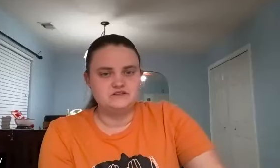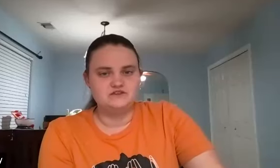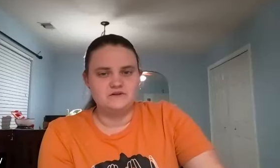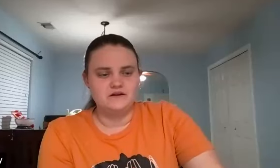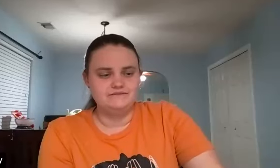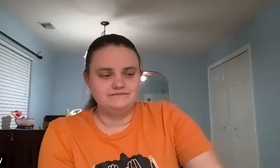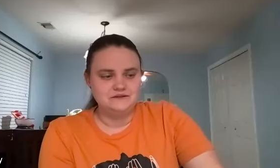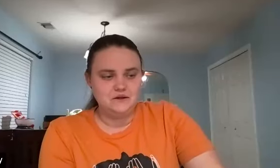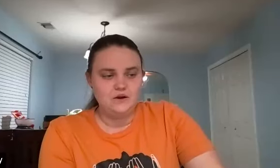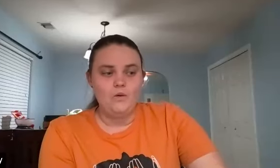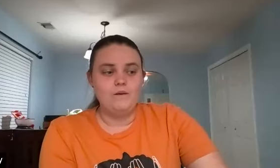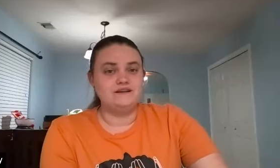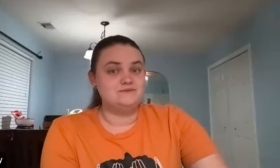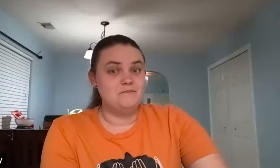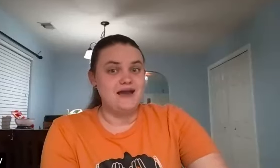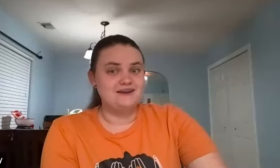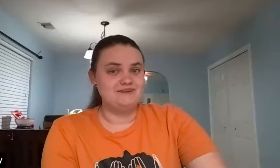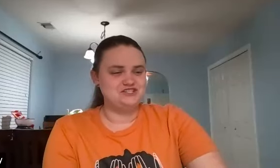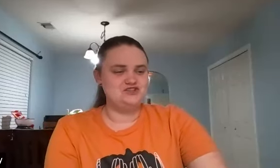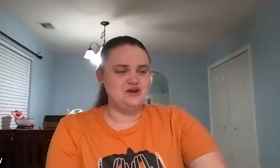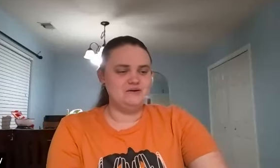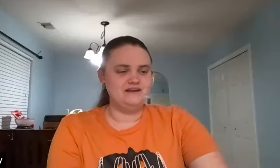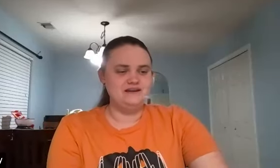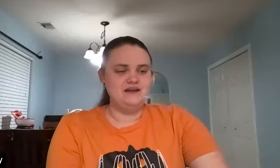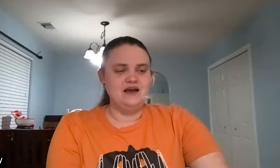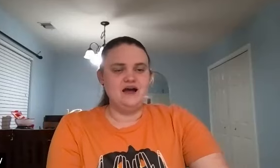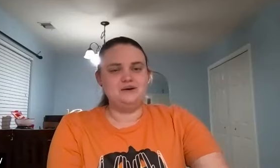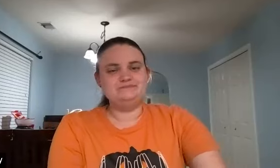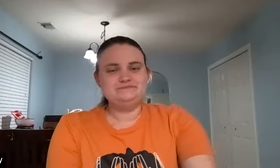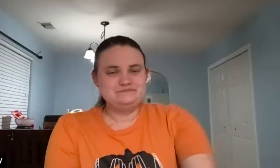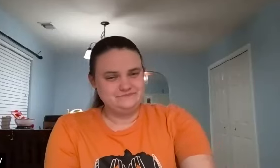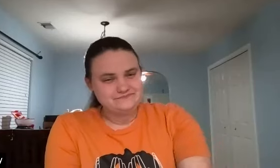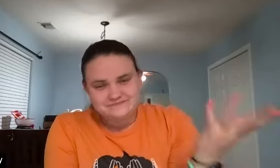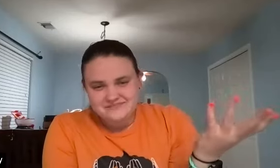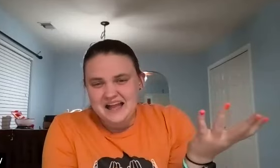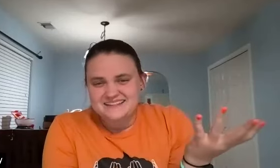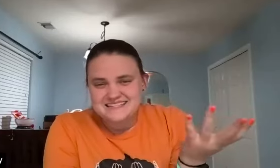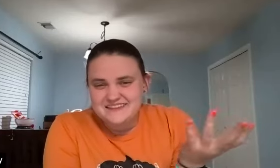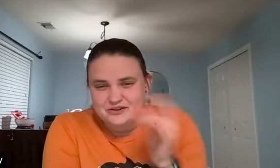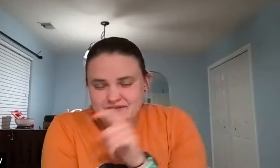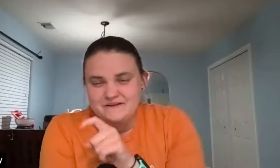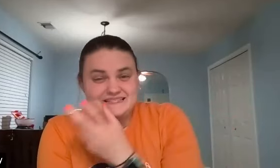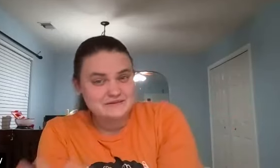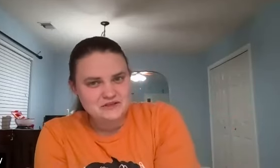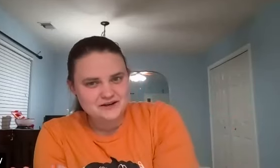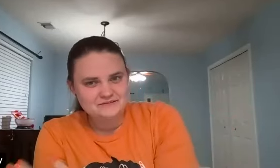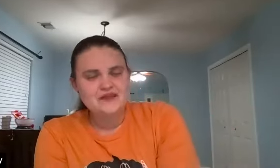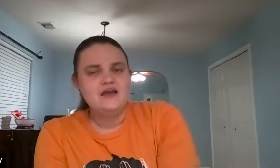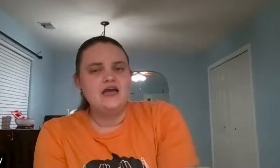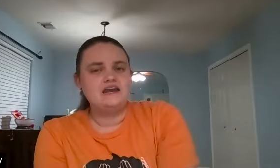are very, well, I'm gonna get someone mad at me. I just know it. I tend to think they're very similar. And if it's